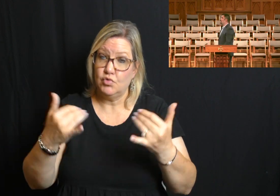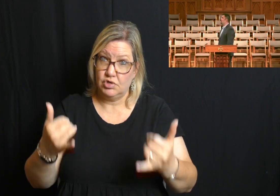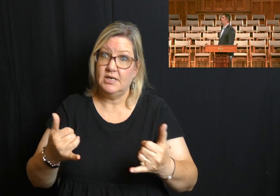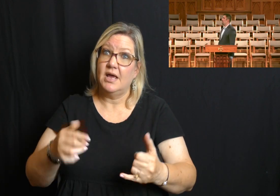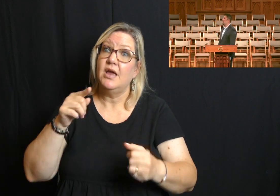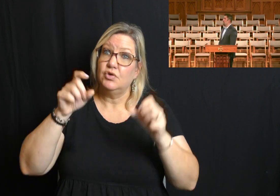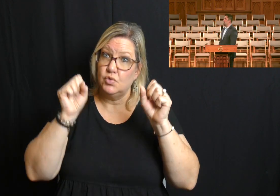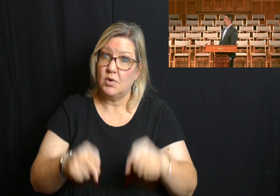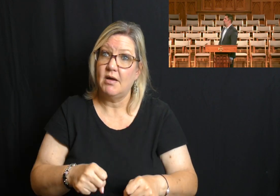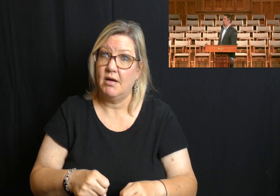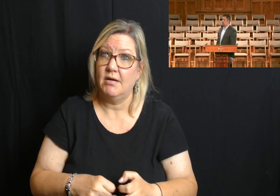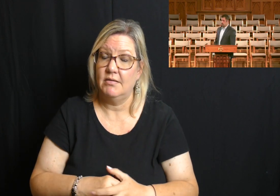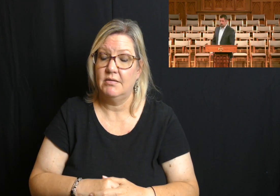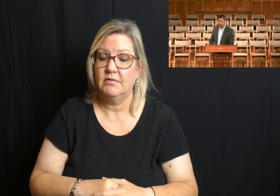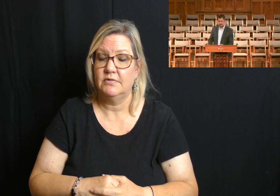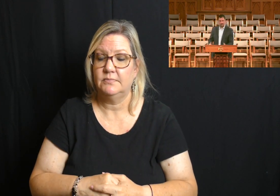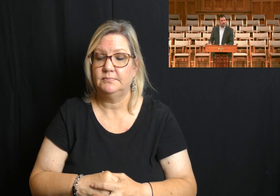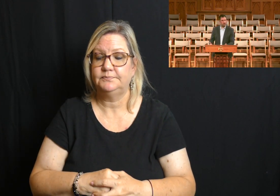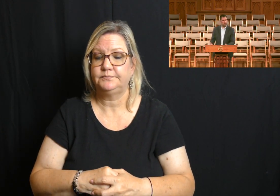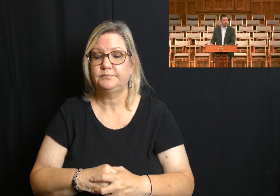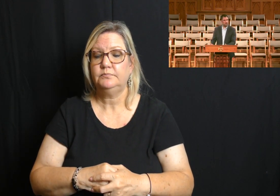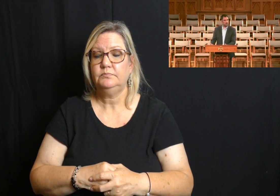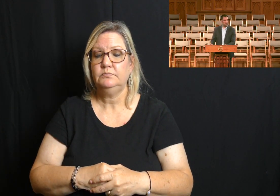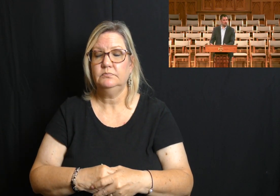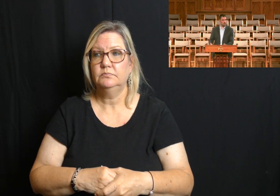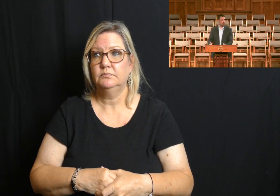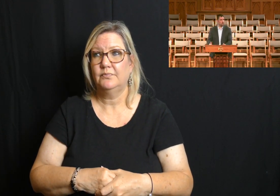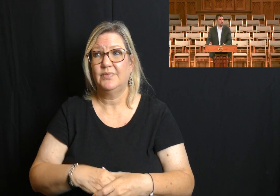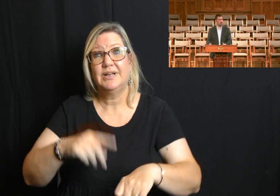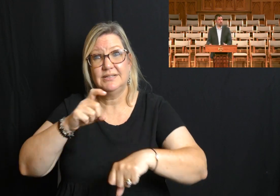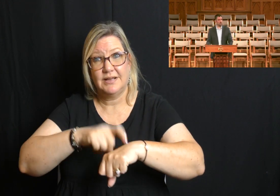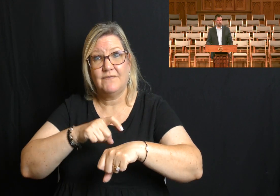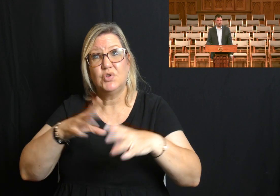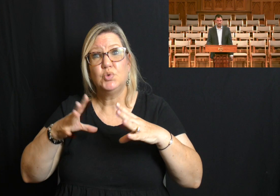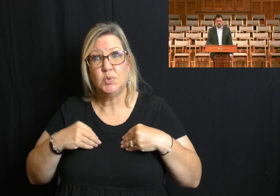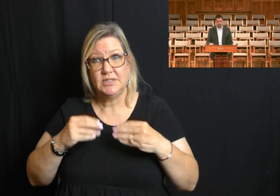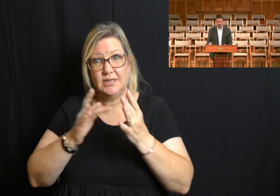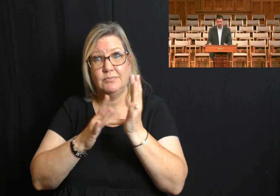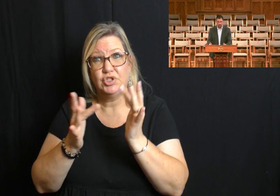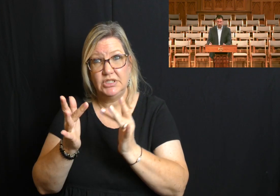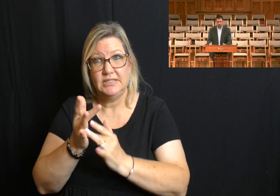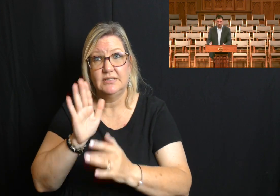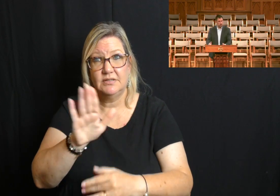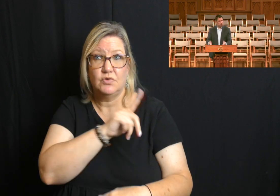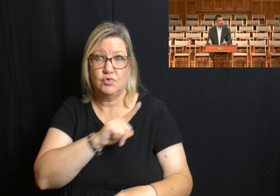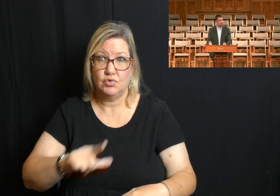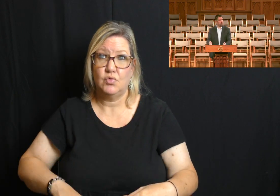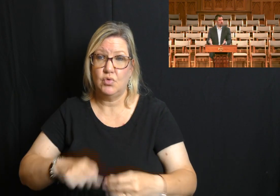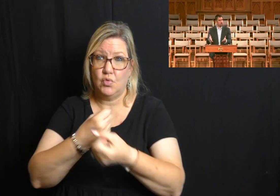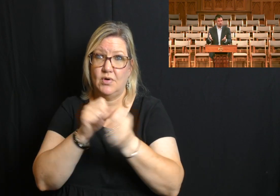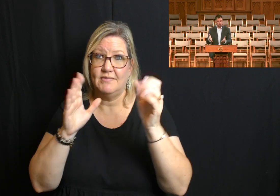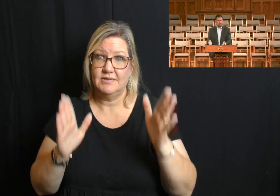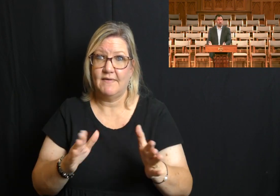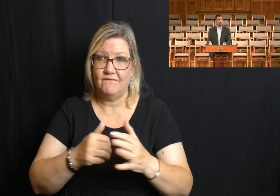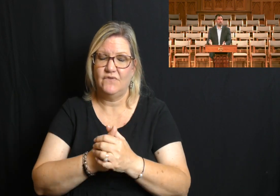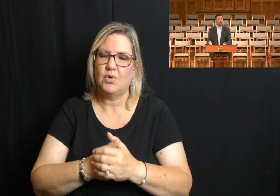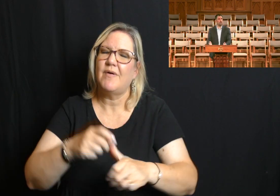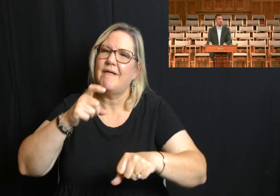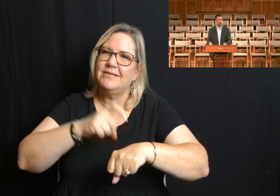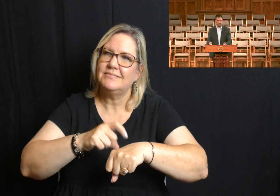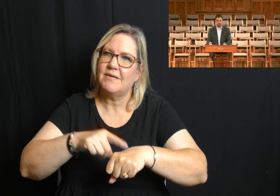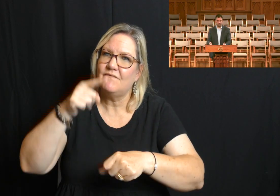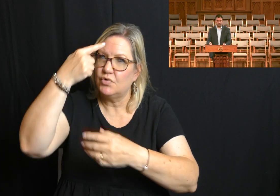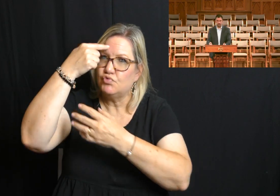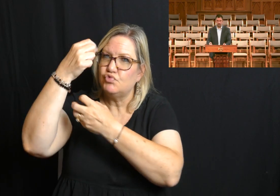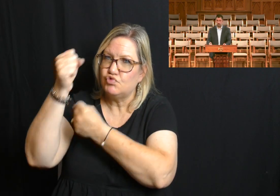end of your rope. It's time for you to accept Jesus as your Lord and Savior. It's time for you to put your trust in